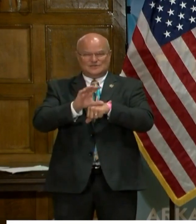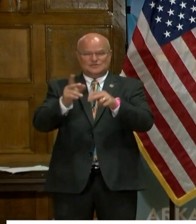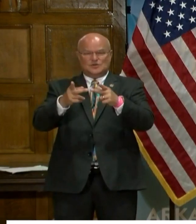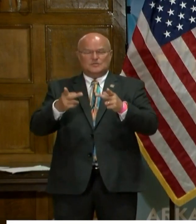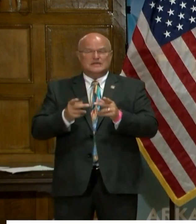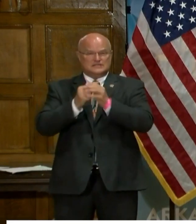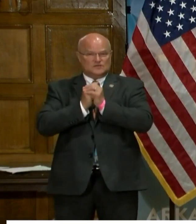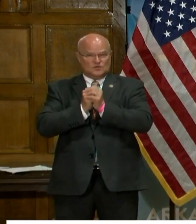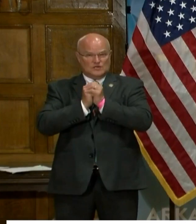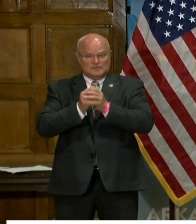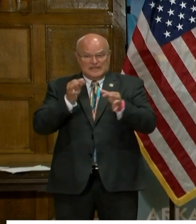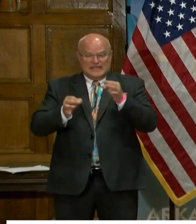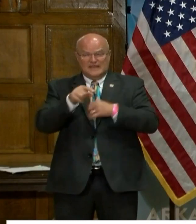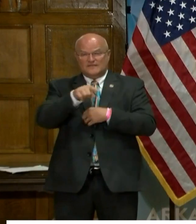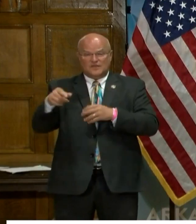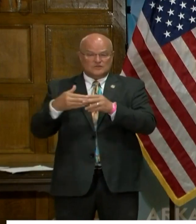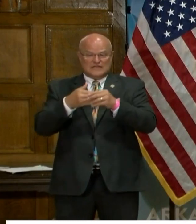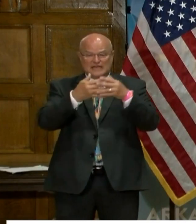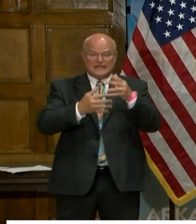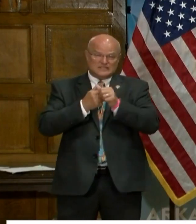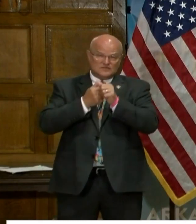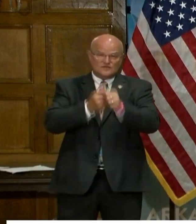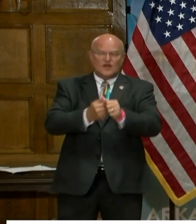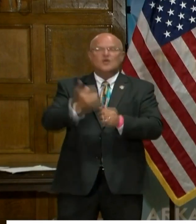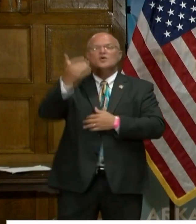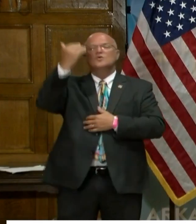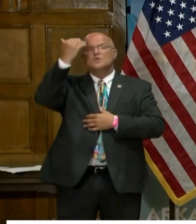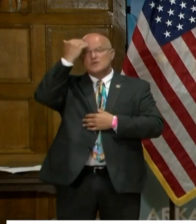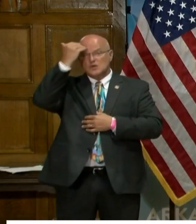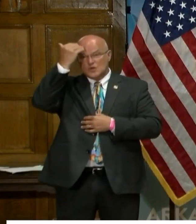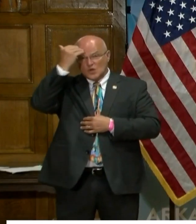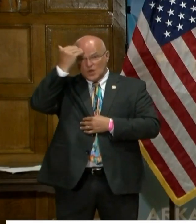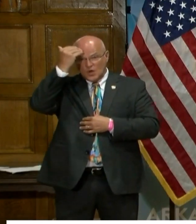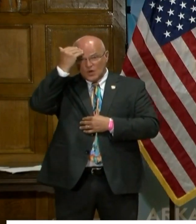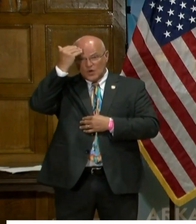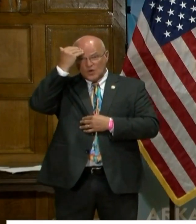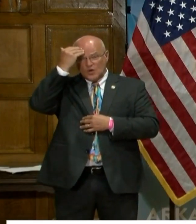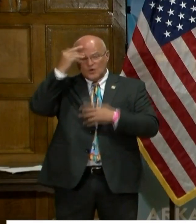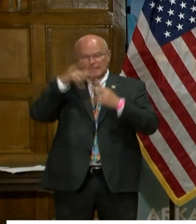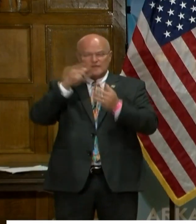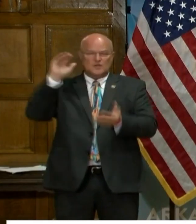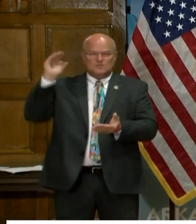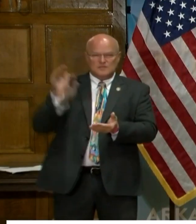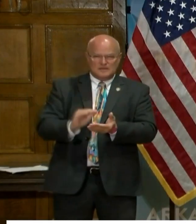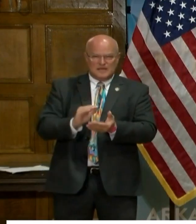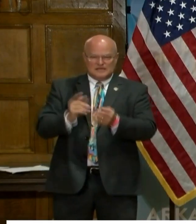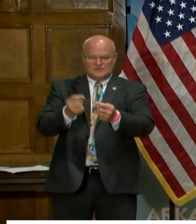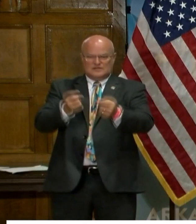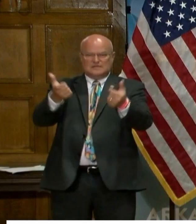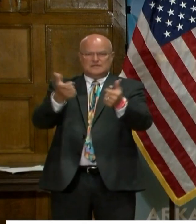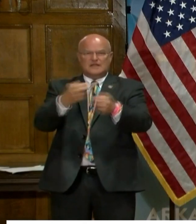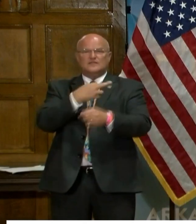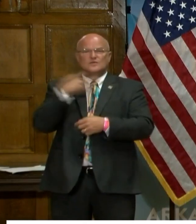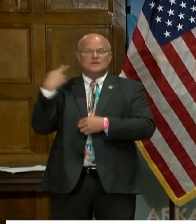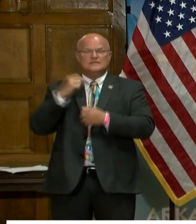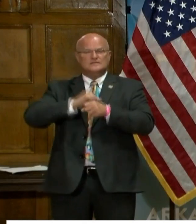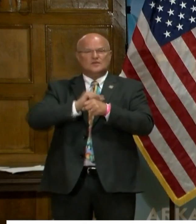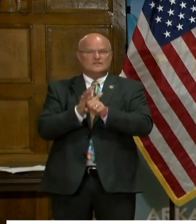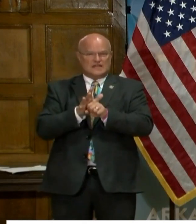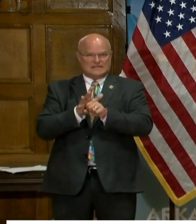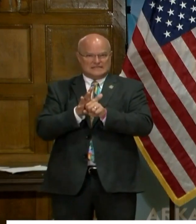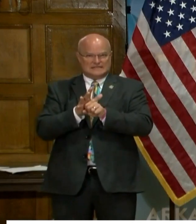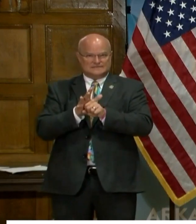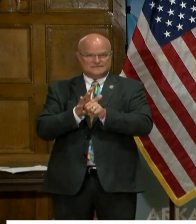place of worship. If those guidelines are followed, we know that they either minimize or eliminate the risk of